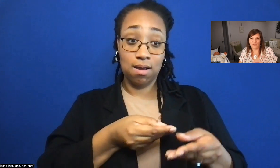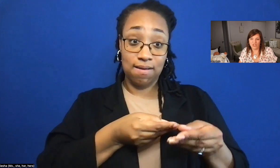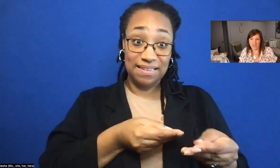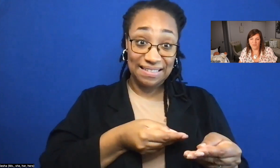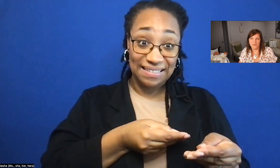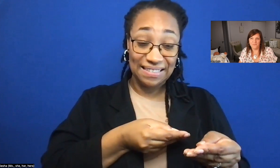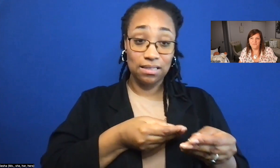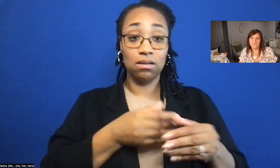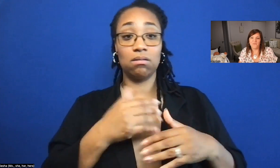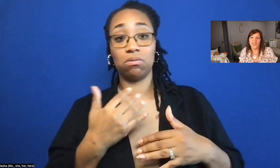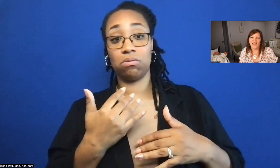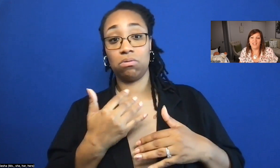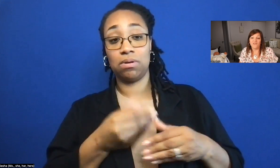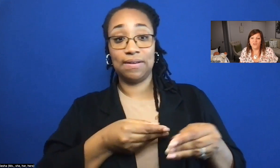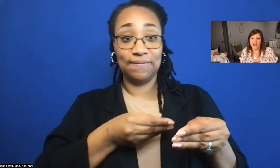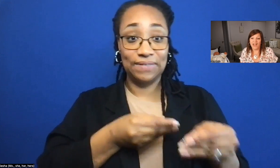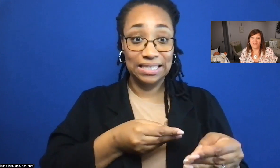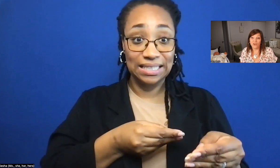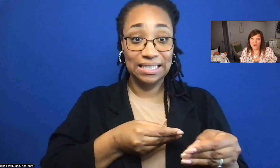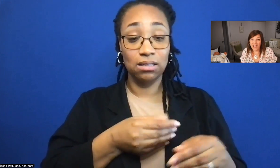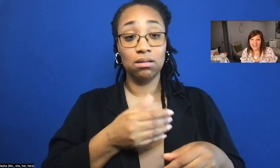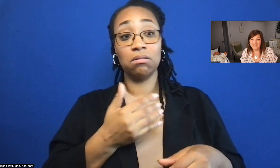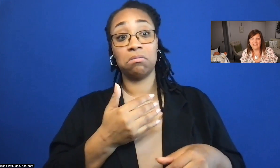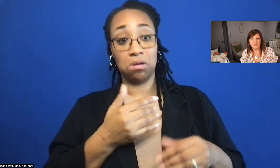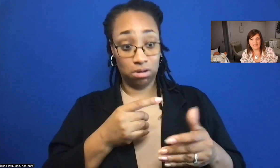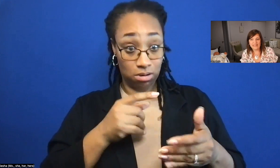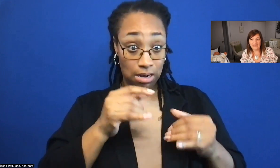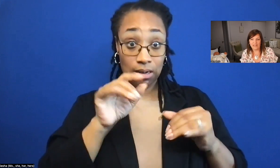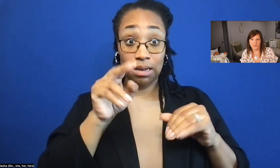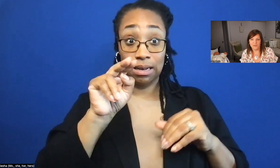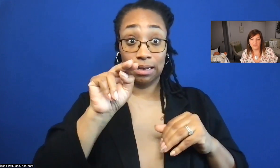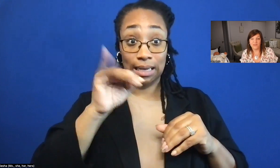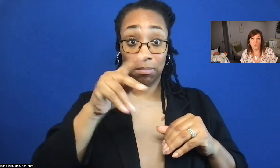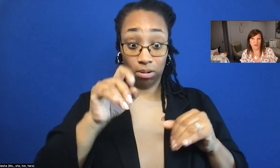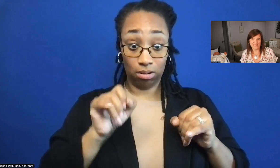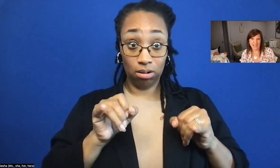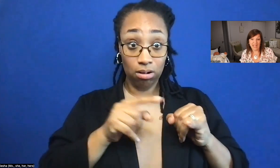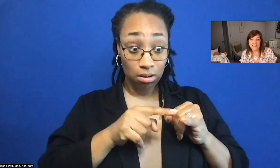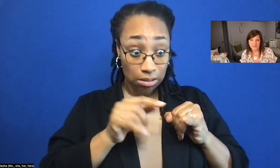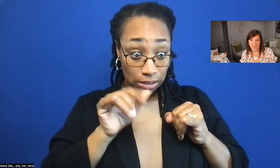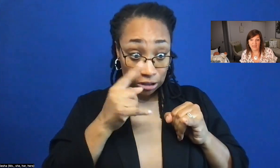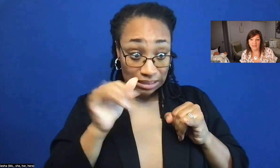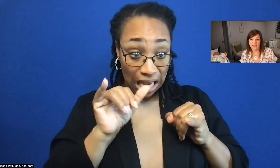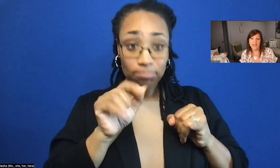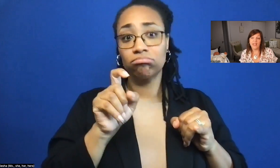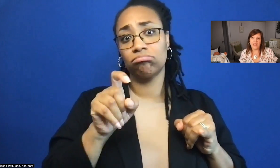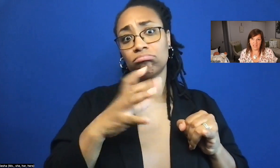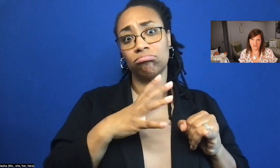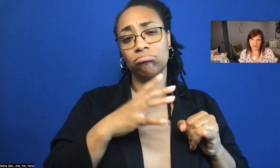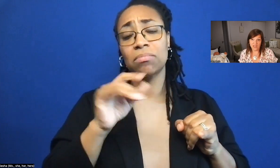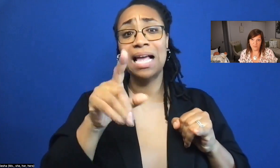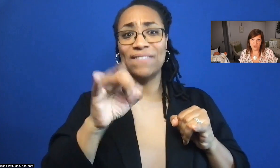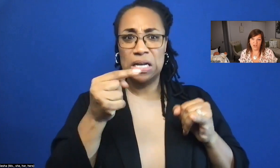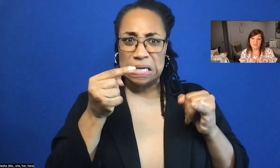same shape. If you have cracked, bleeding nipples or intense pain, if